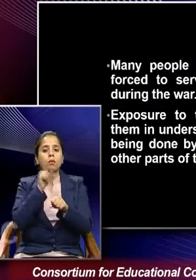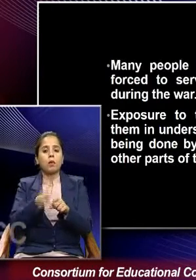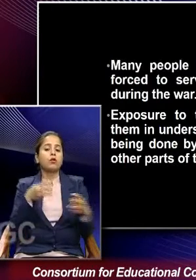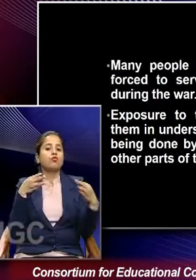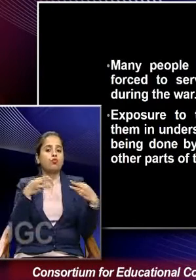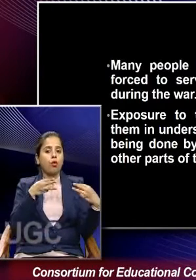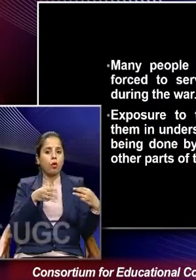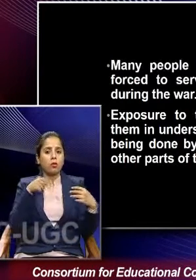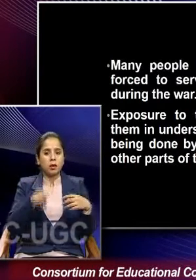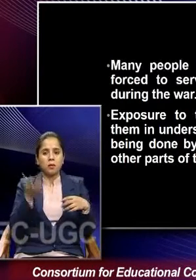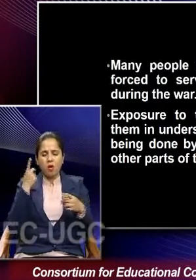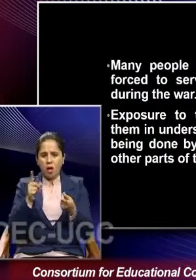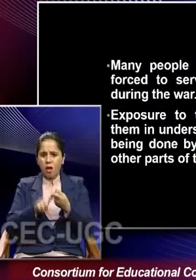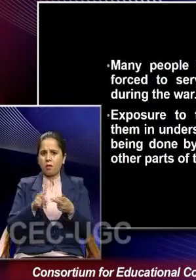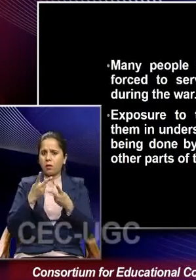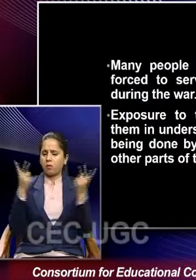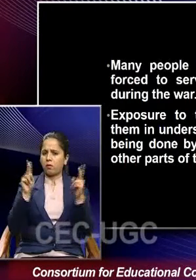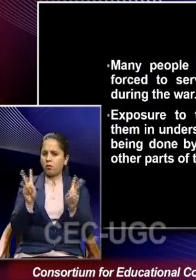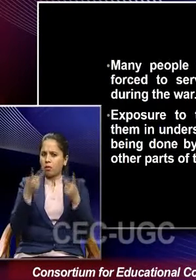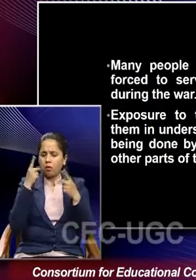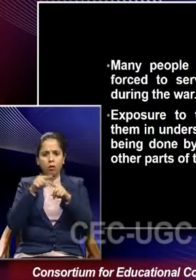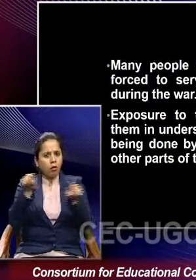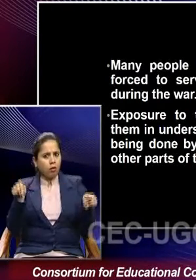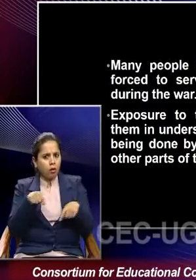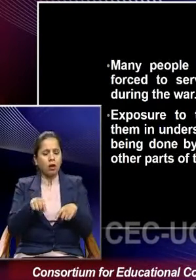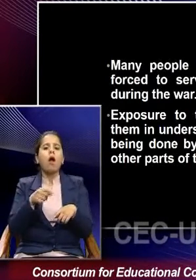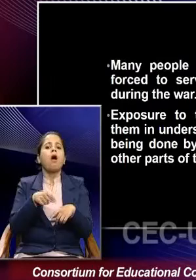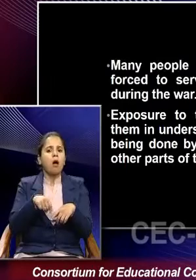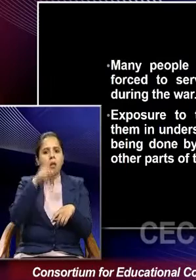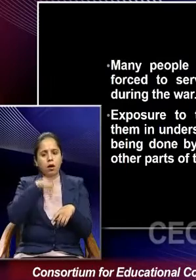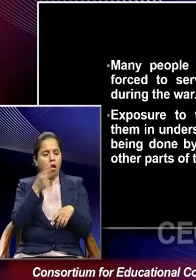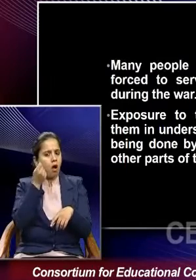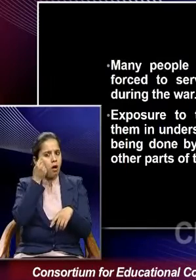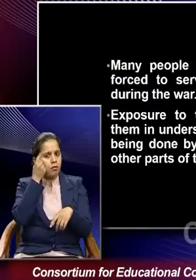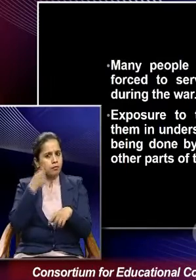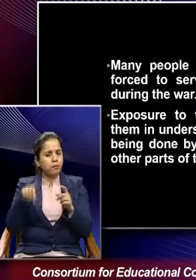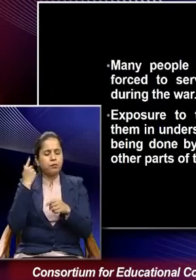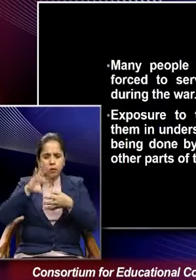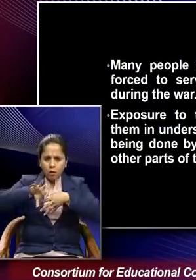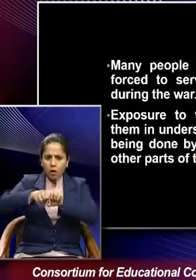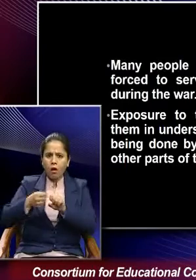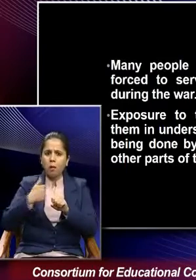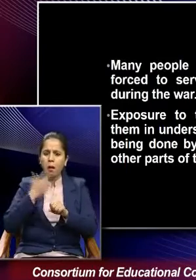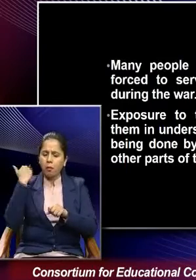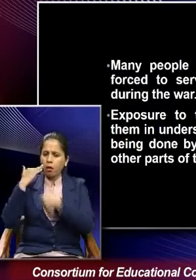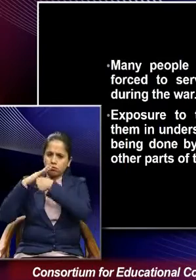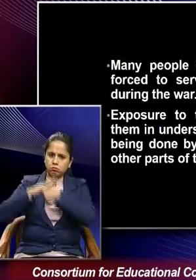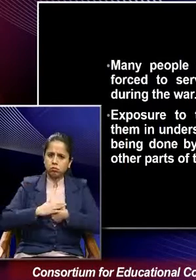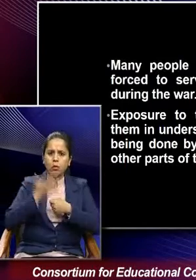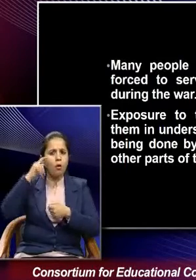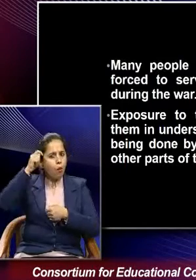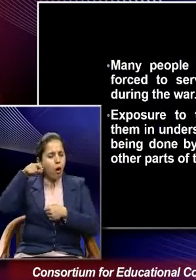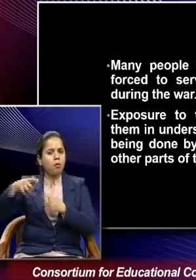the alien lands helped Indians in understanding the exploitation being done by the